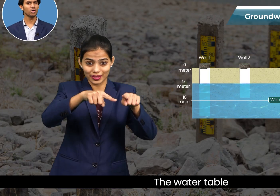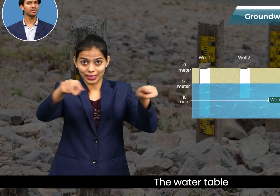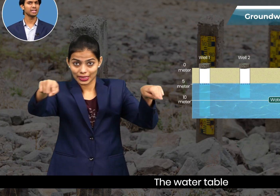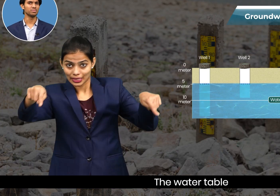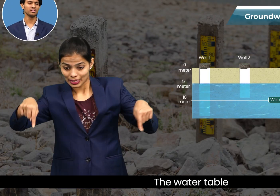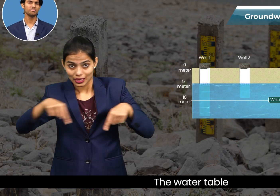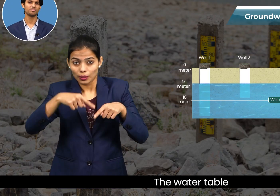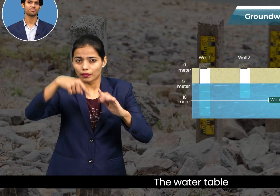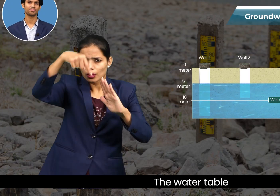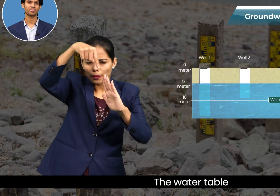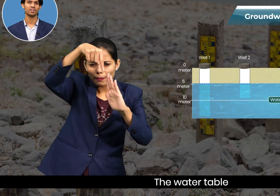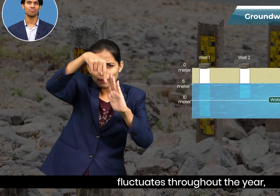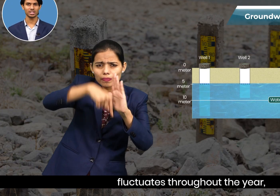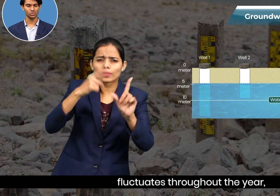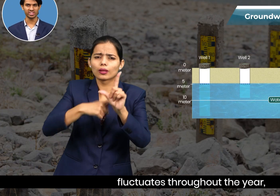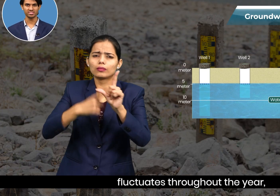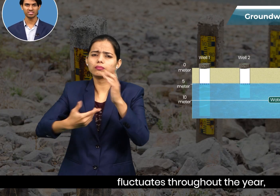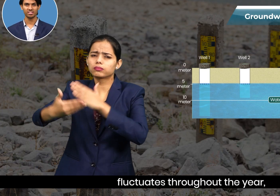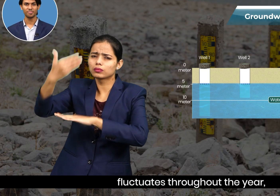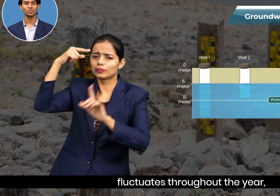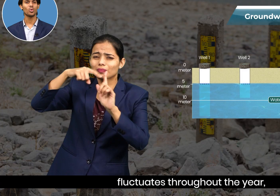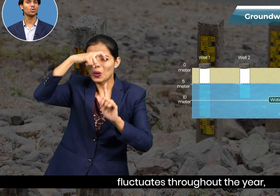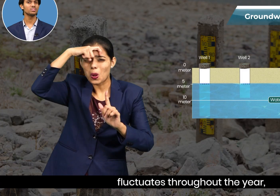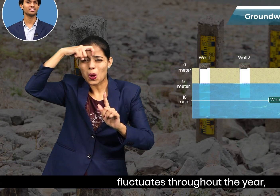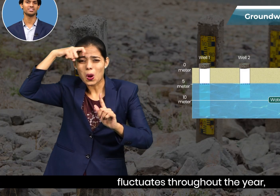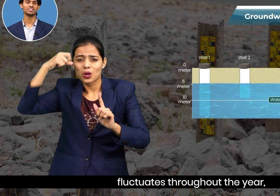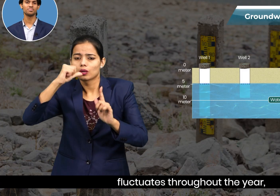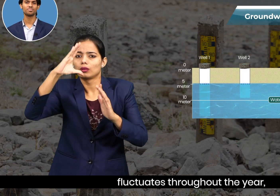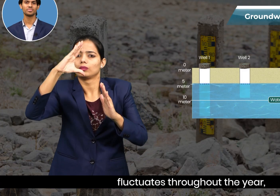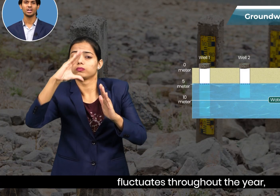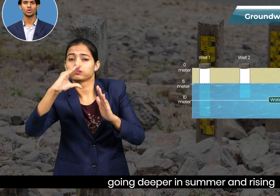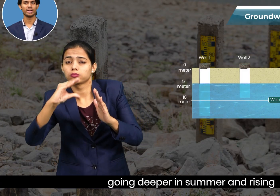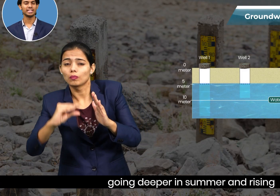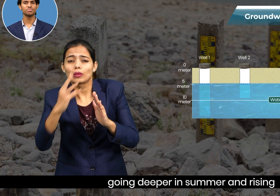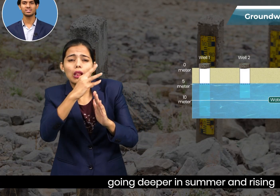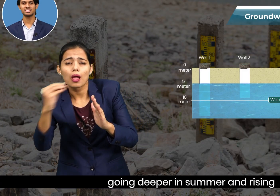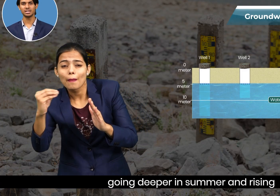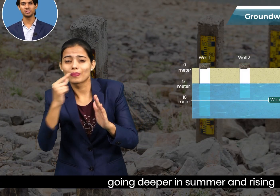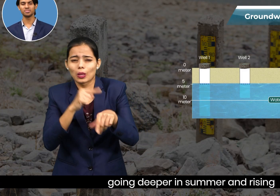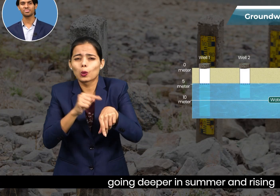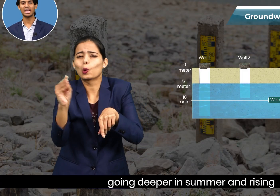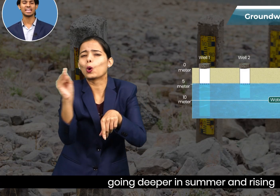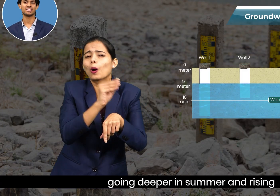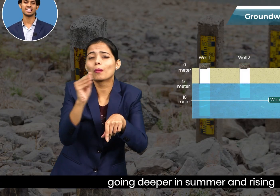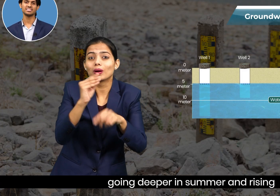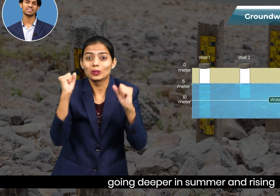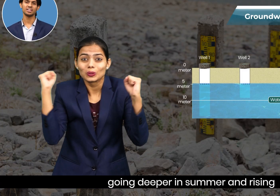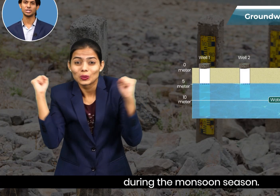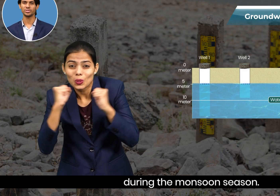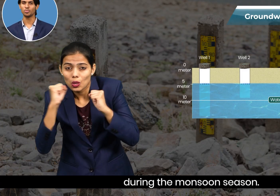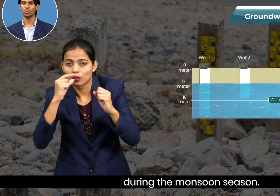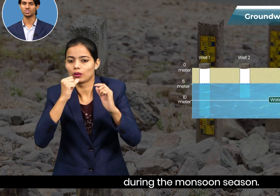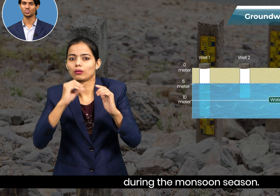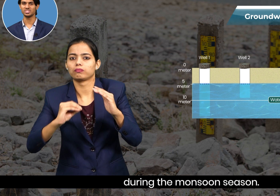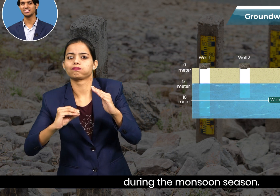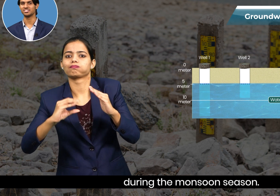The water table fluctuates throughout the year, going deeper in summer and rising